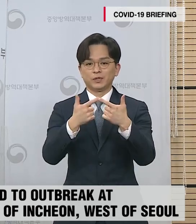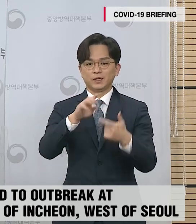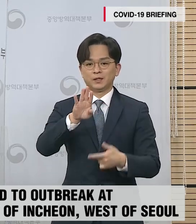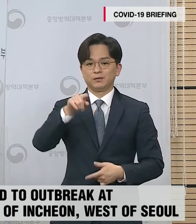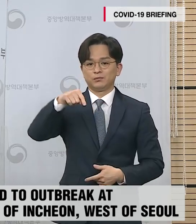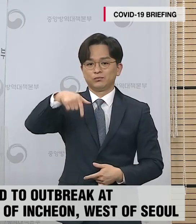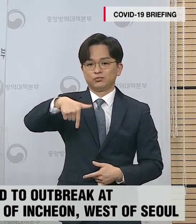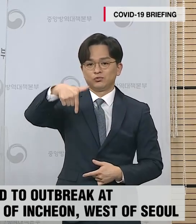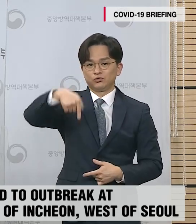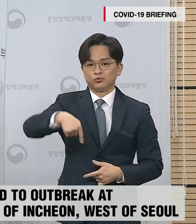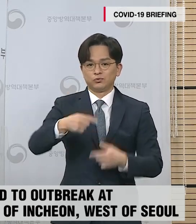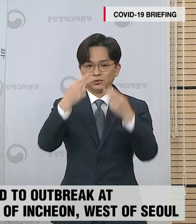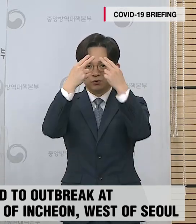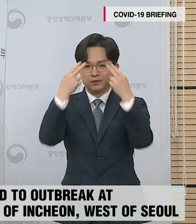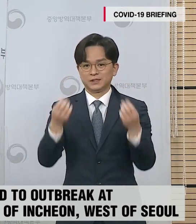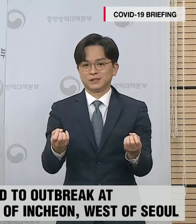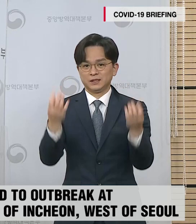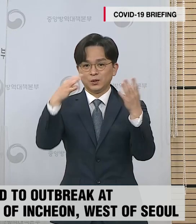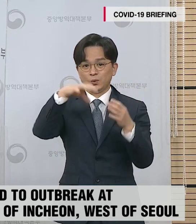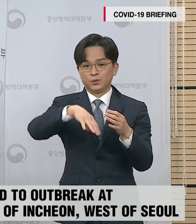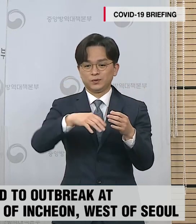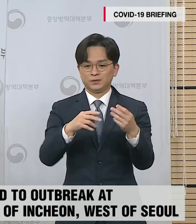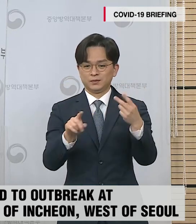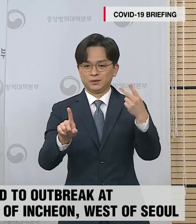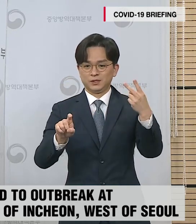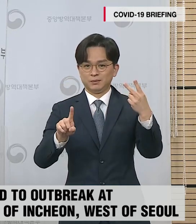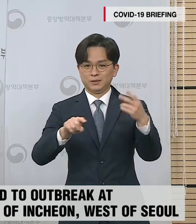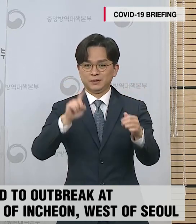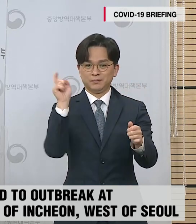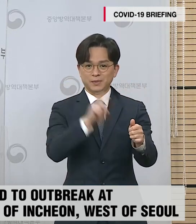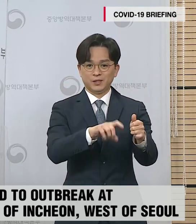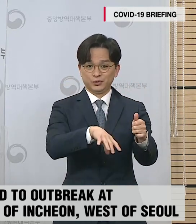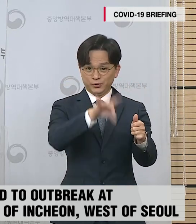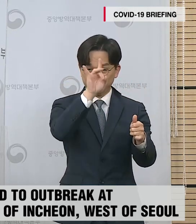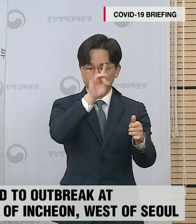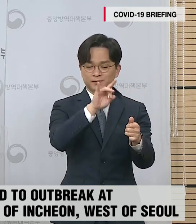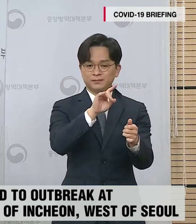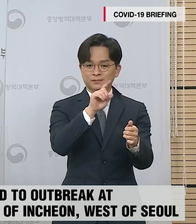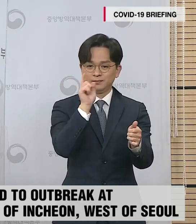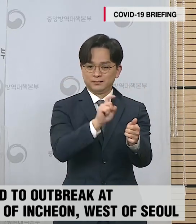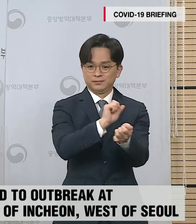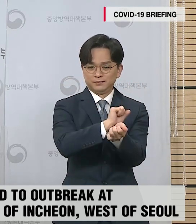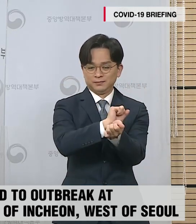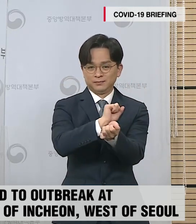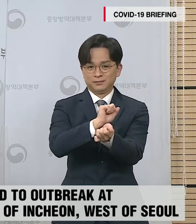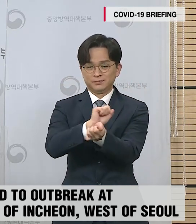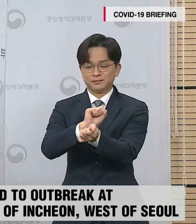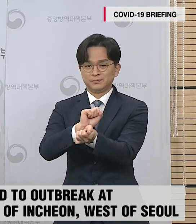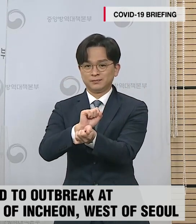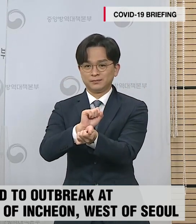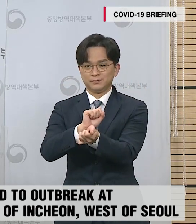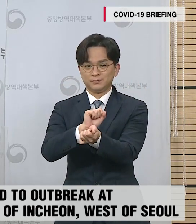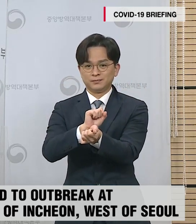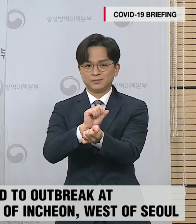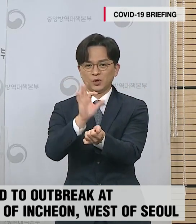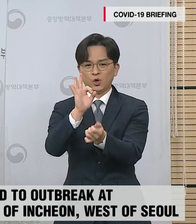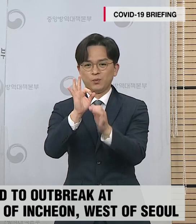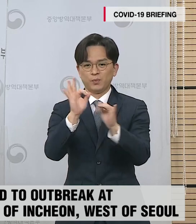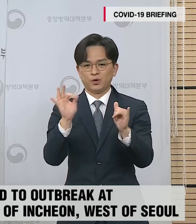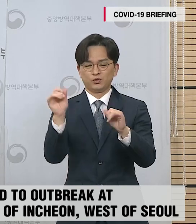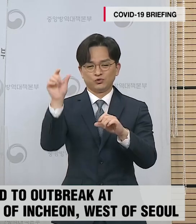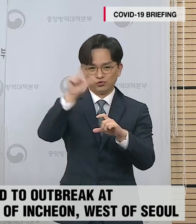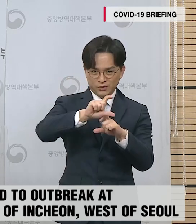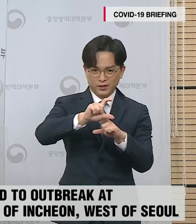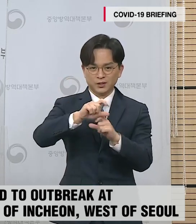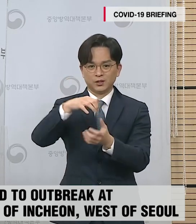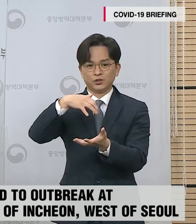in Busan Bukgu district, in relation to a funeral house, we identified the first index case on the 11th of this month. A